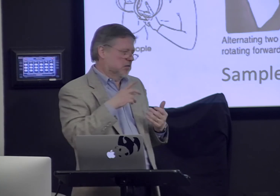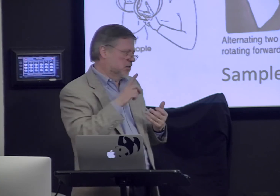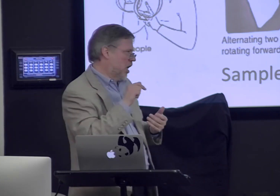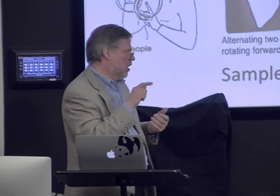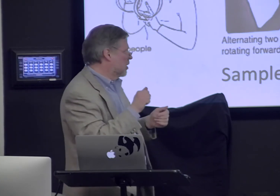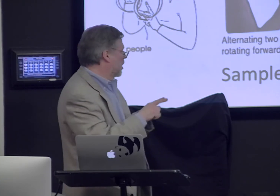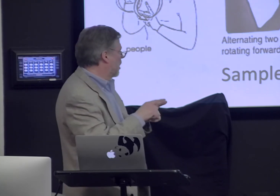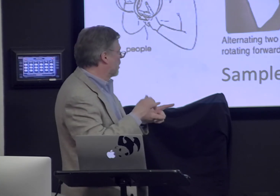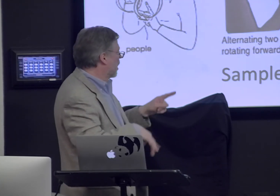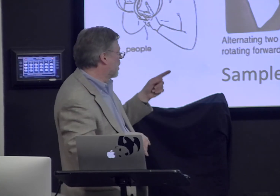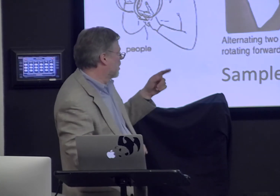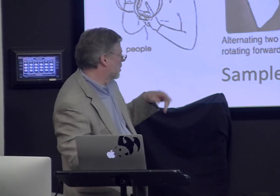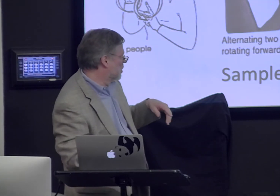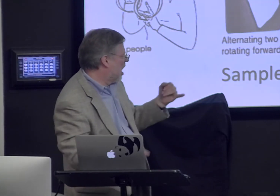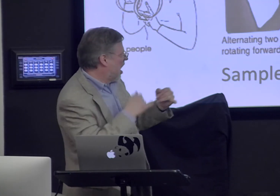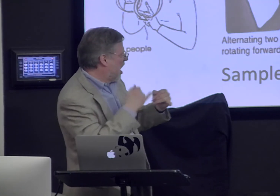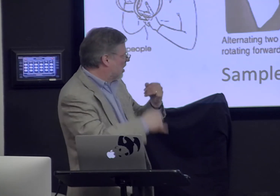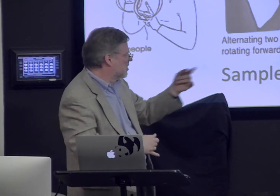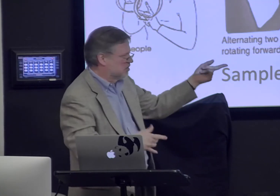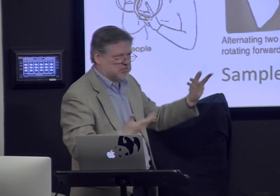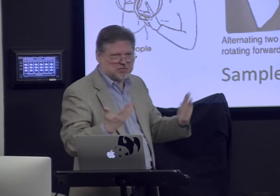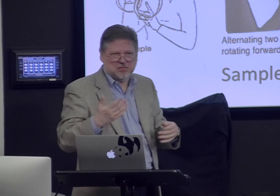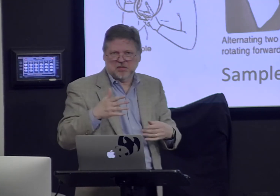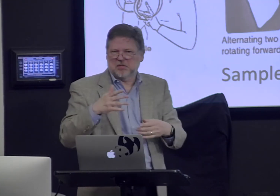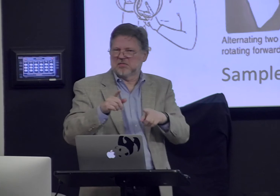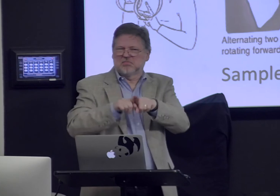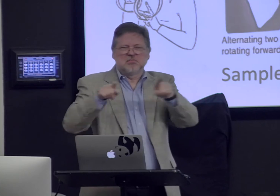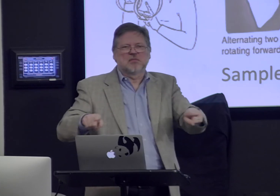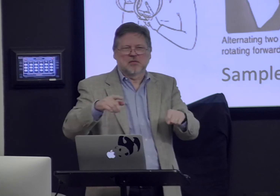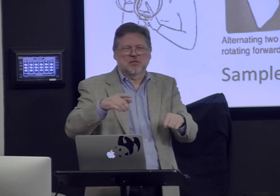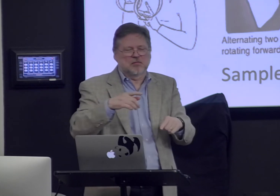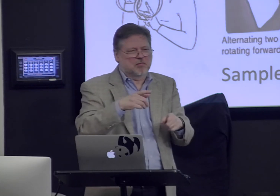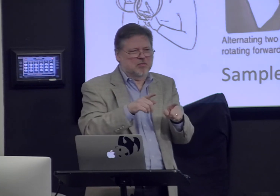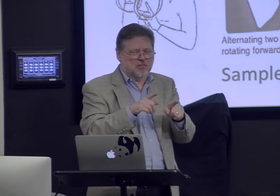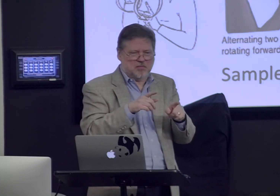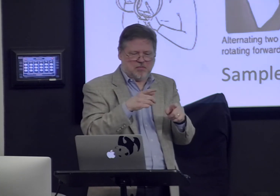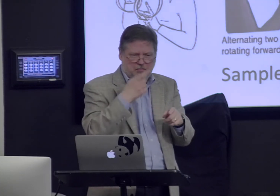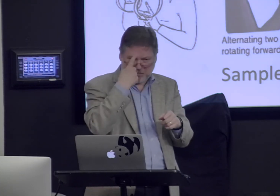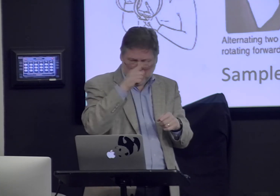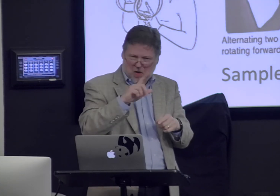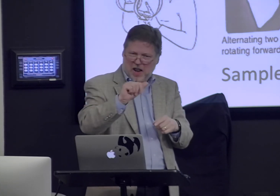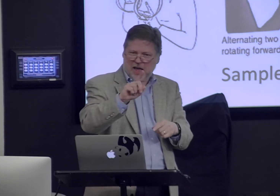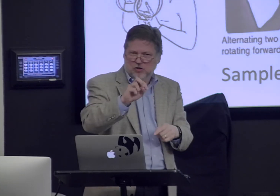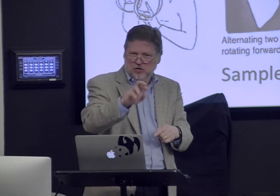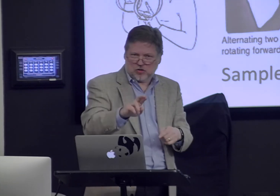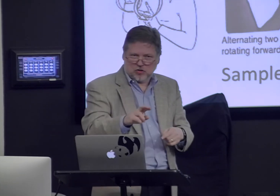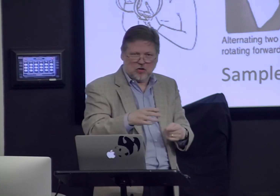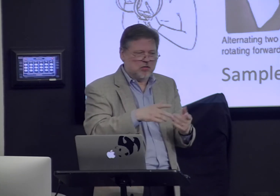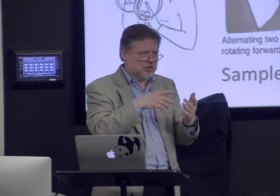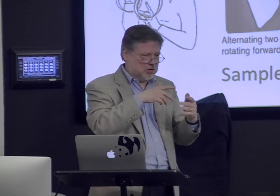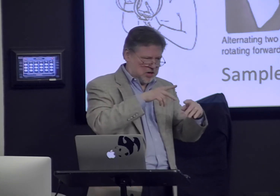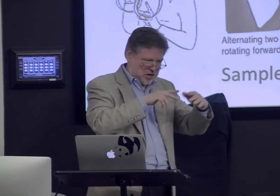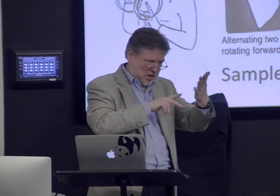their non-dominant hand would stay static, their dominant hand could move to make reference to plural